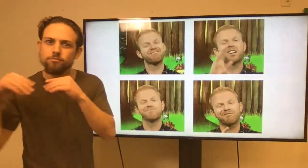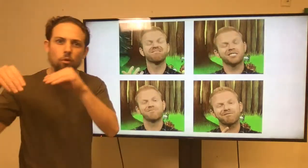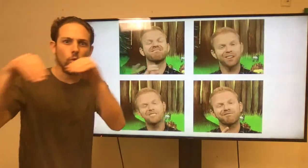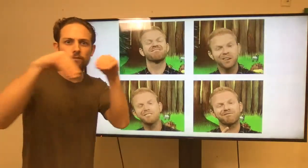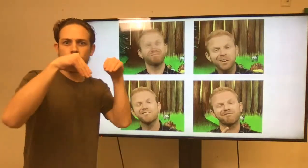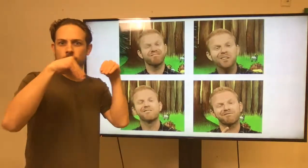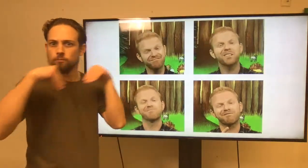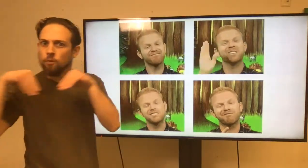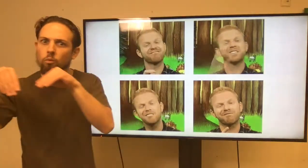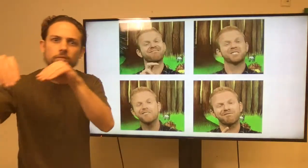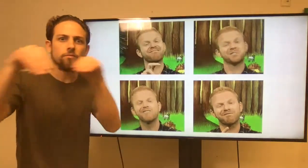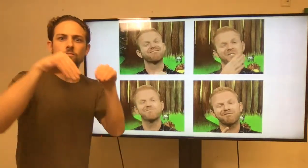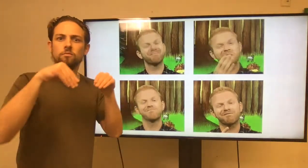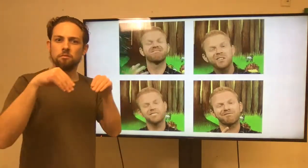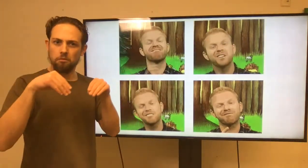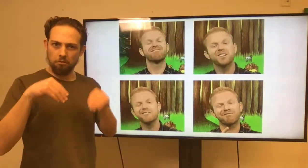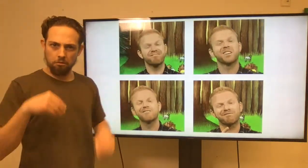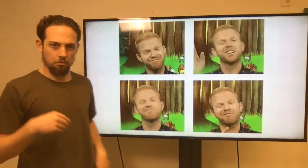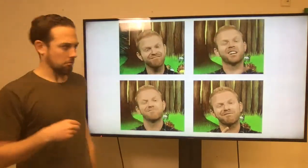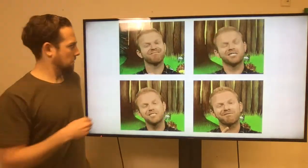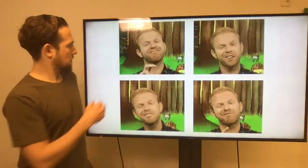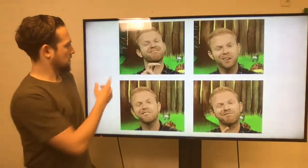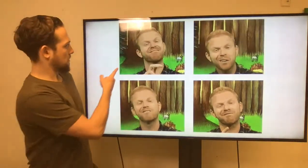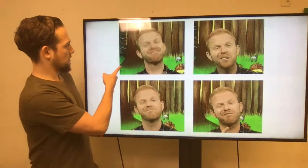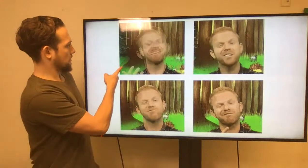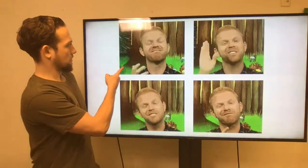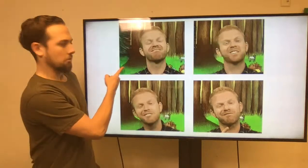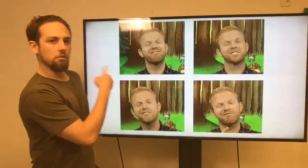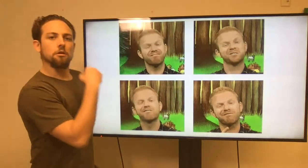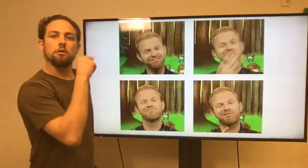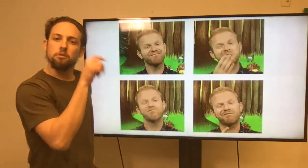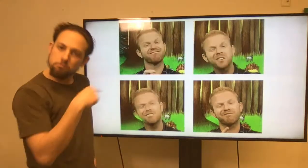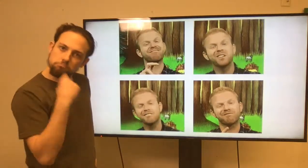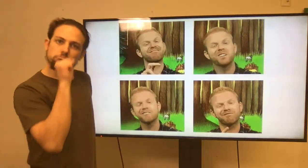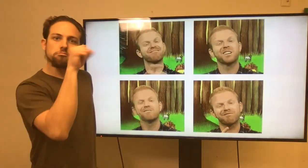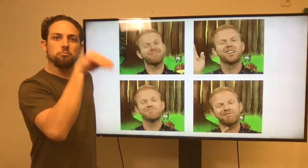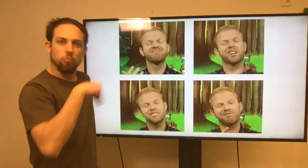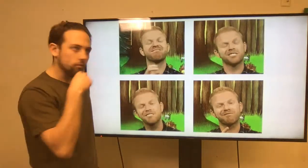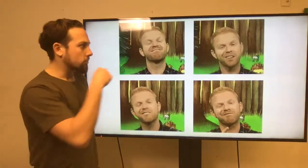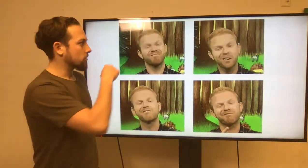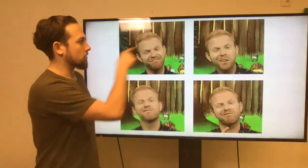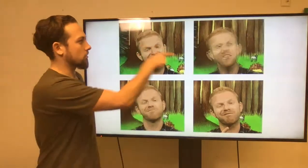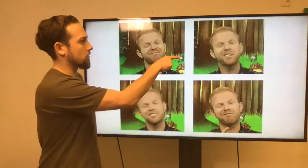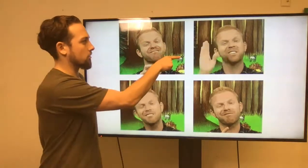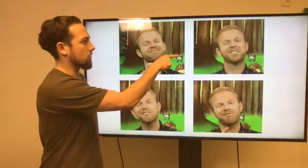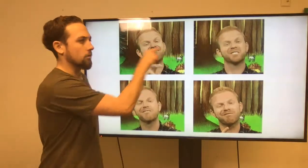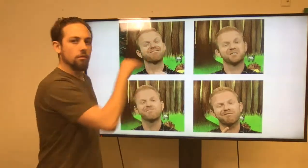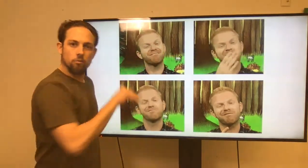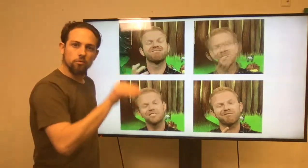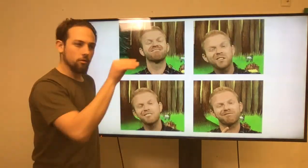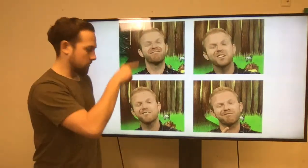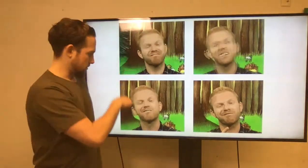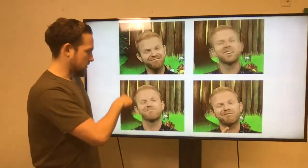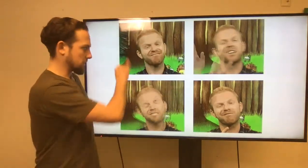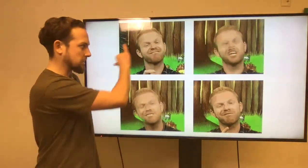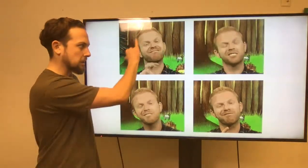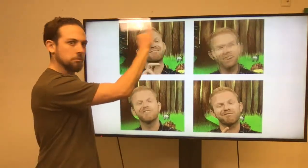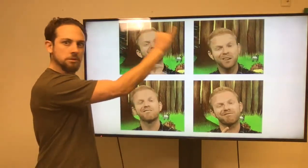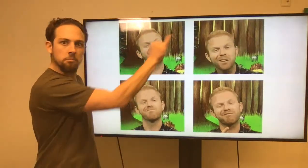This is when he's signing, "The boy watched the sheep all day." And you see his head is moving in that same circular pattern, indicating repetition, just